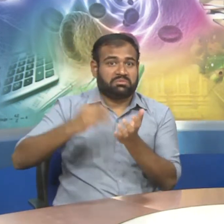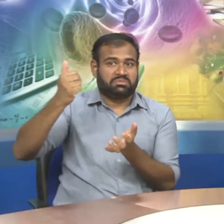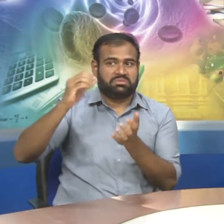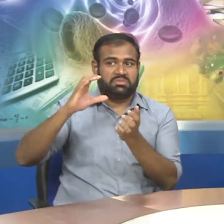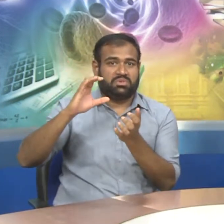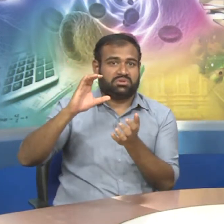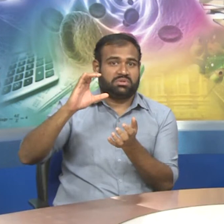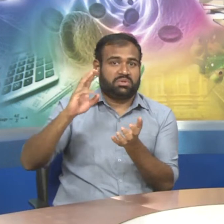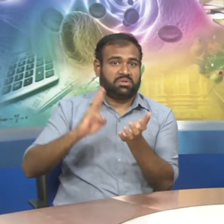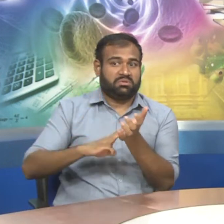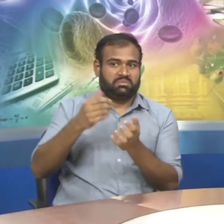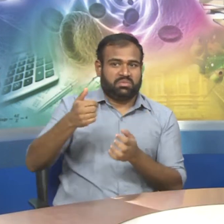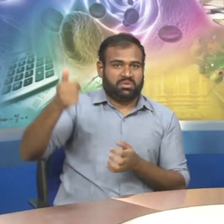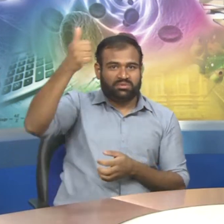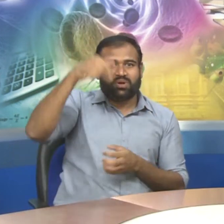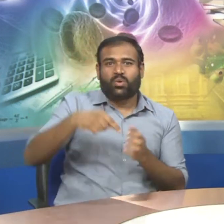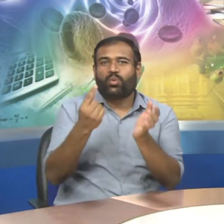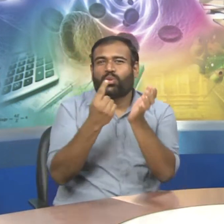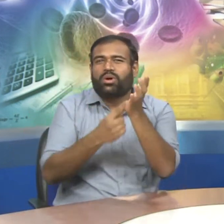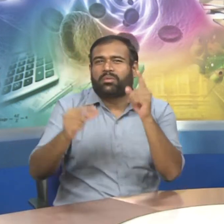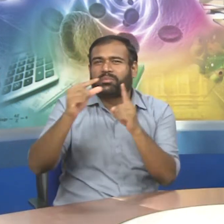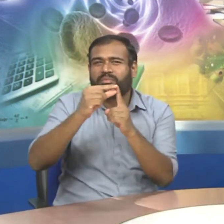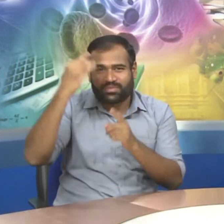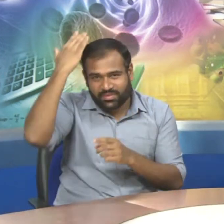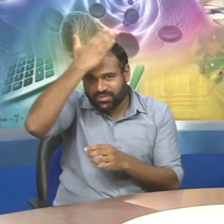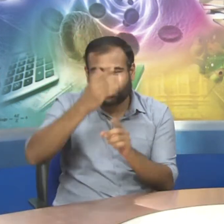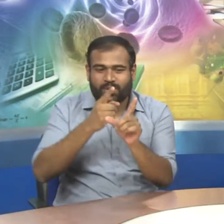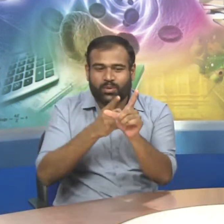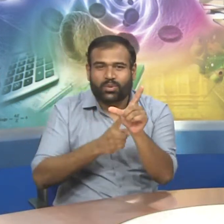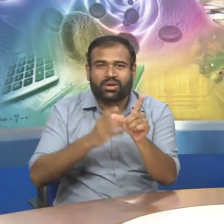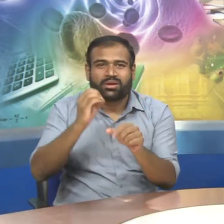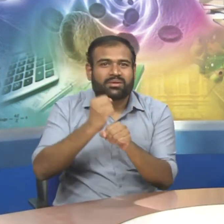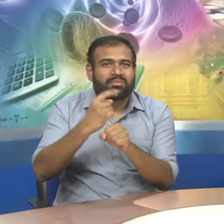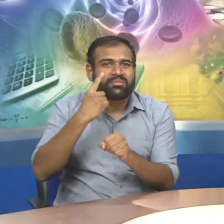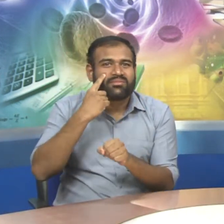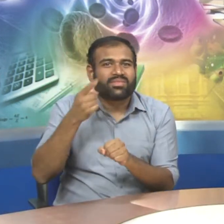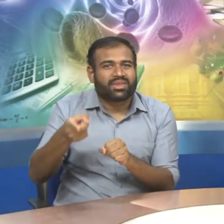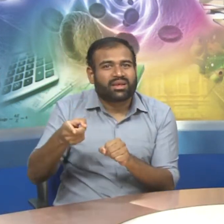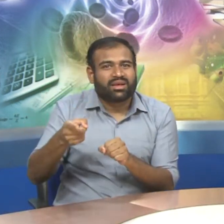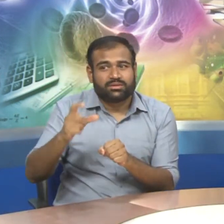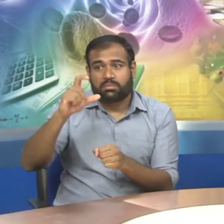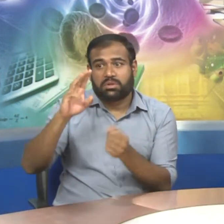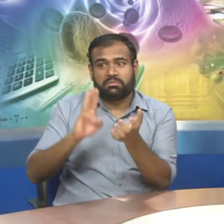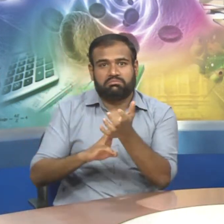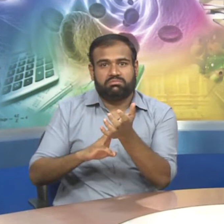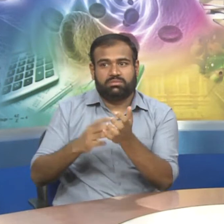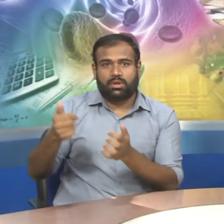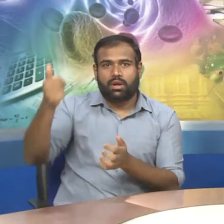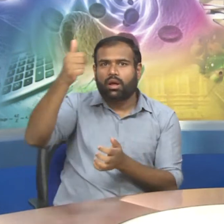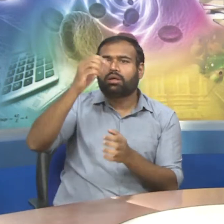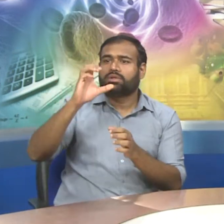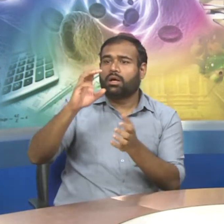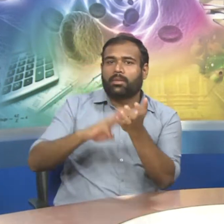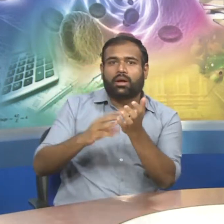be using this sign, CM plus boss. That means we are talking about Chief Minister.